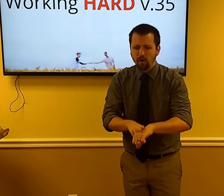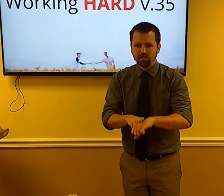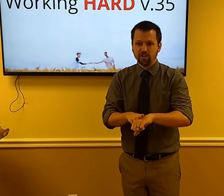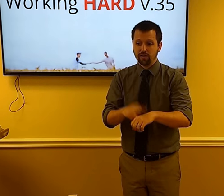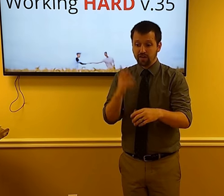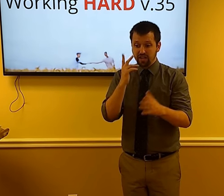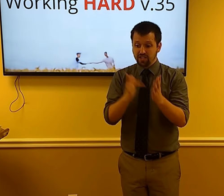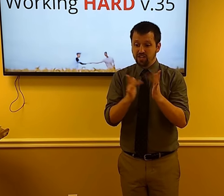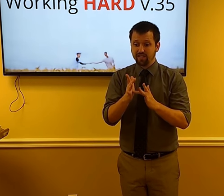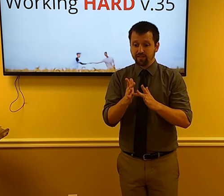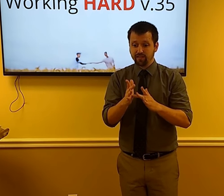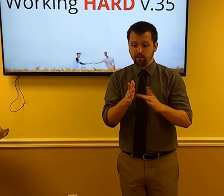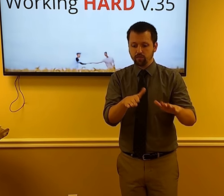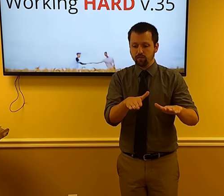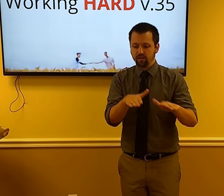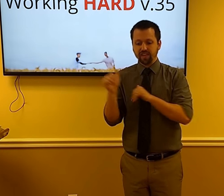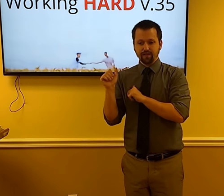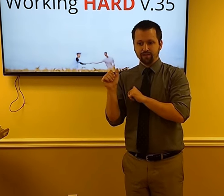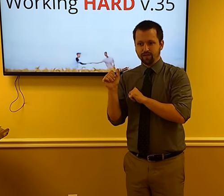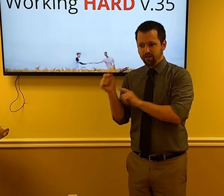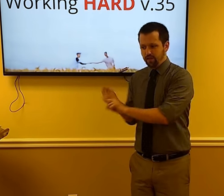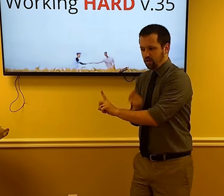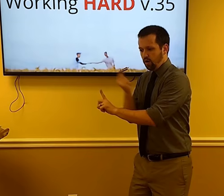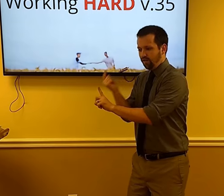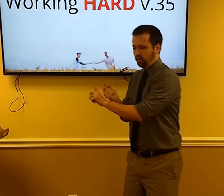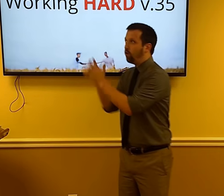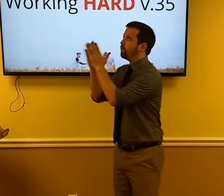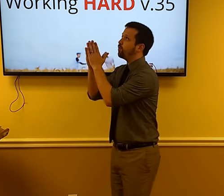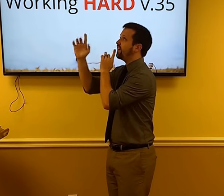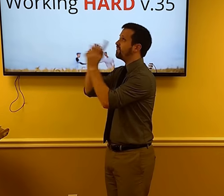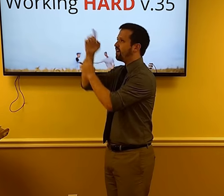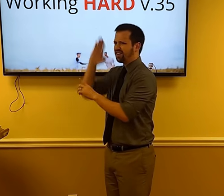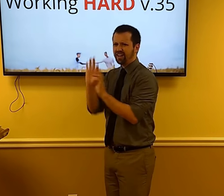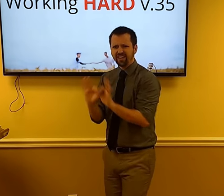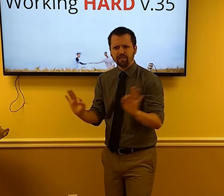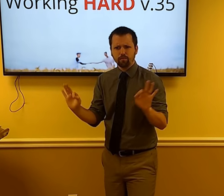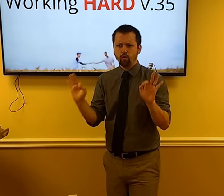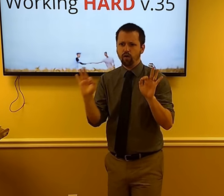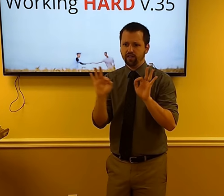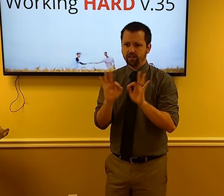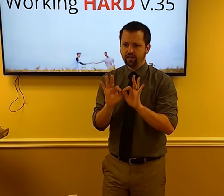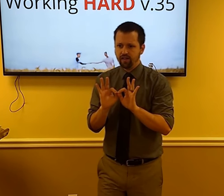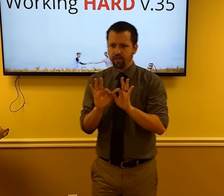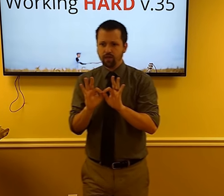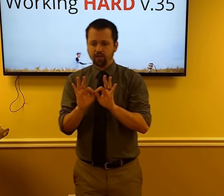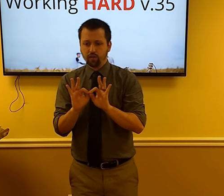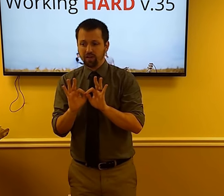course. Even Jesus, He would leave. Go off alone and pray and talk to God. That's important. So, but